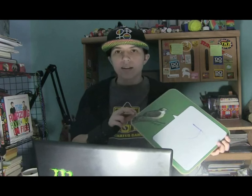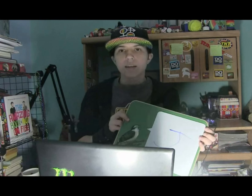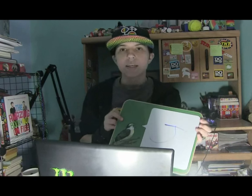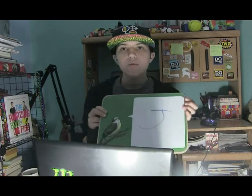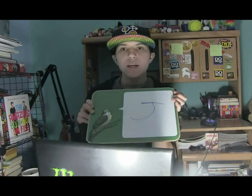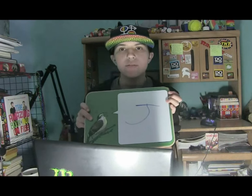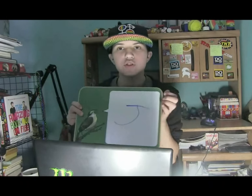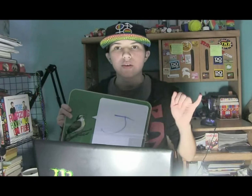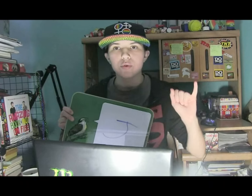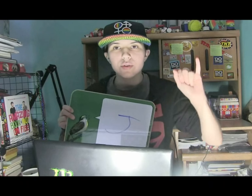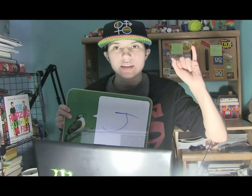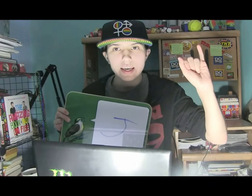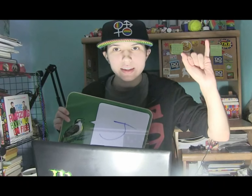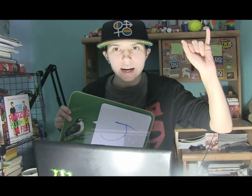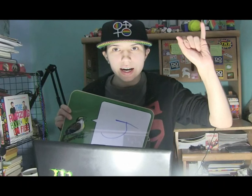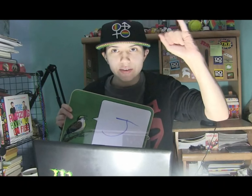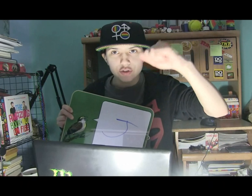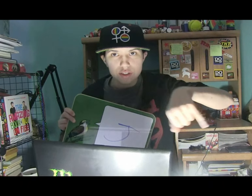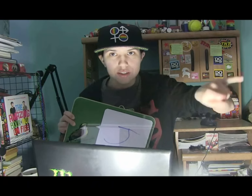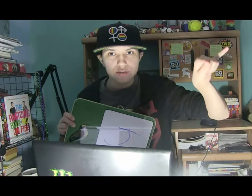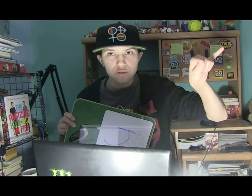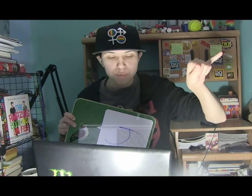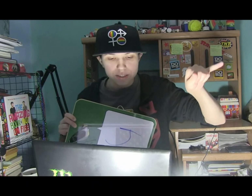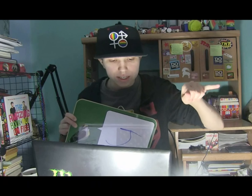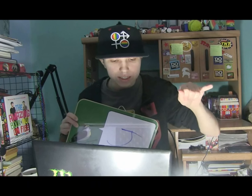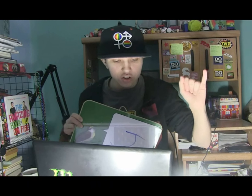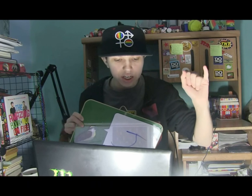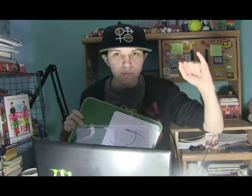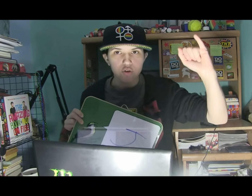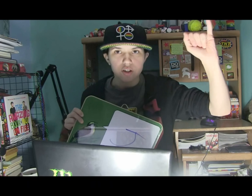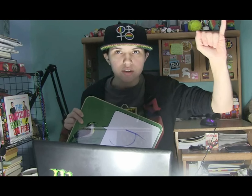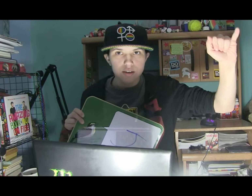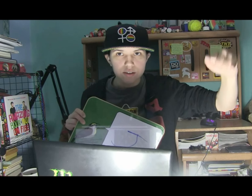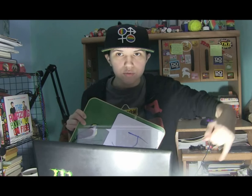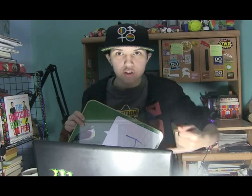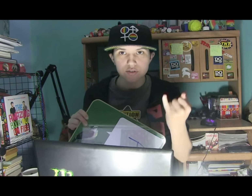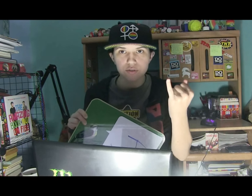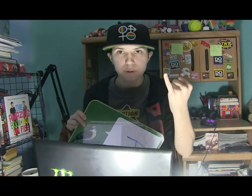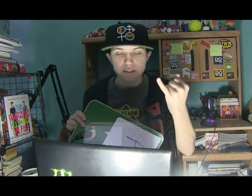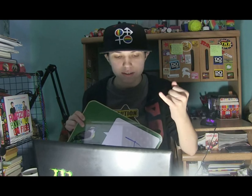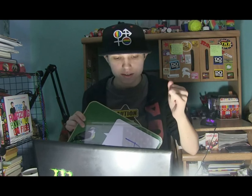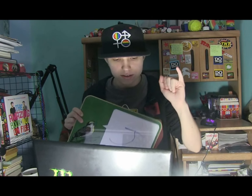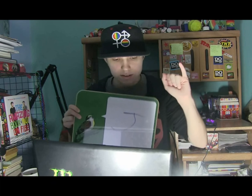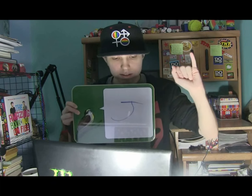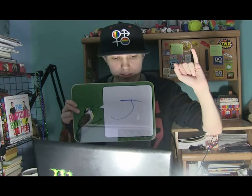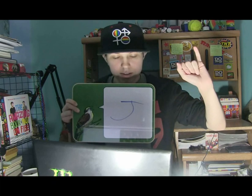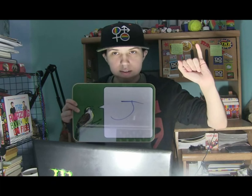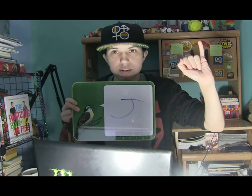Here we have J. We're going to take that I and we're just going to scoop it in a J motion. So we just scoop it.